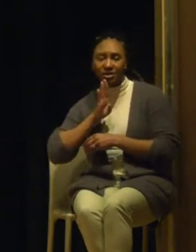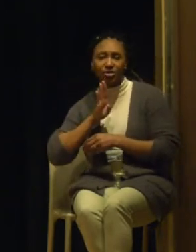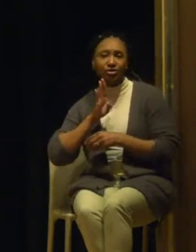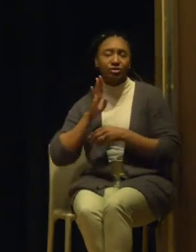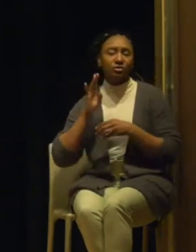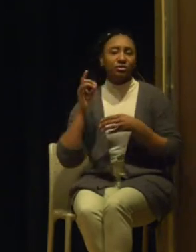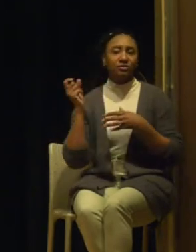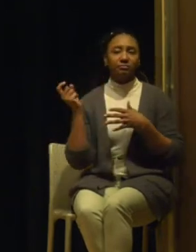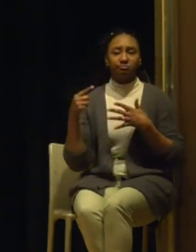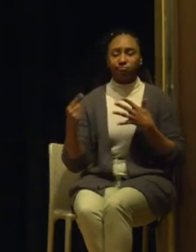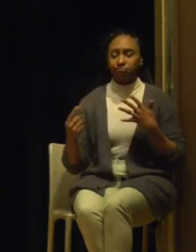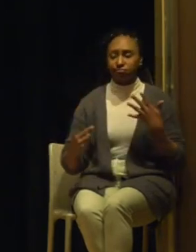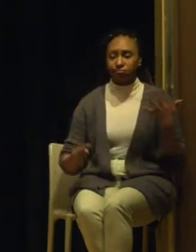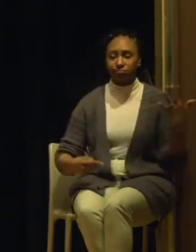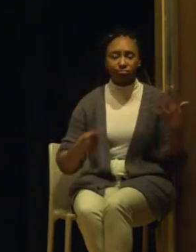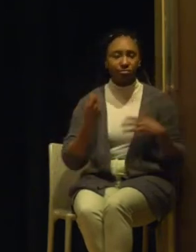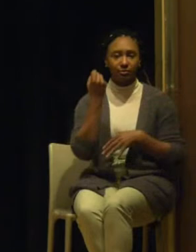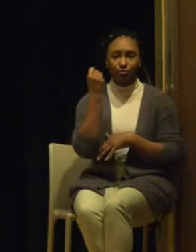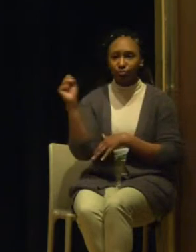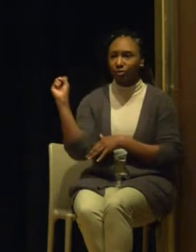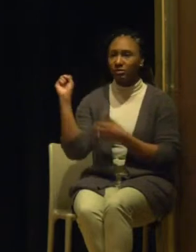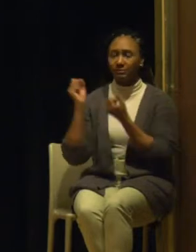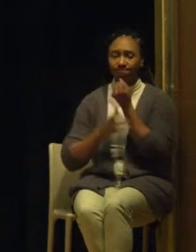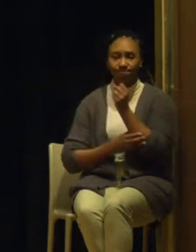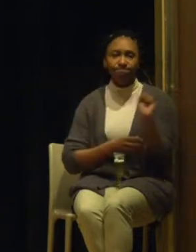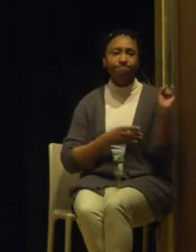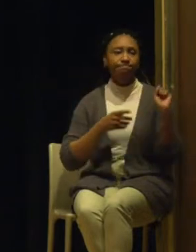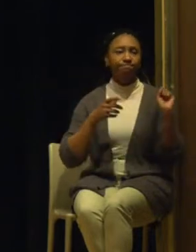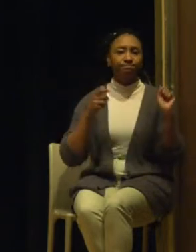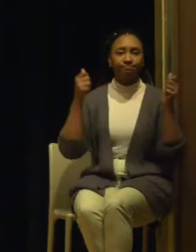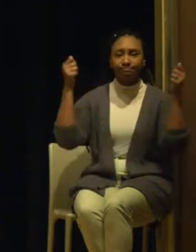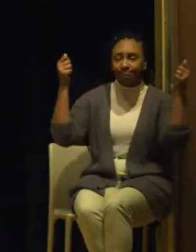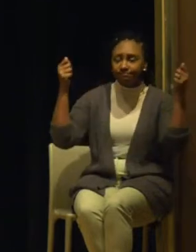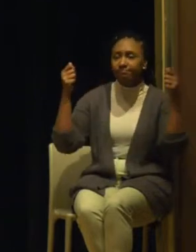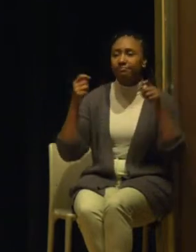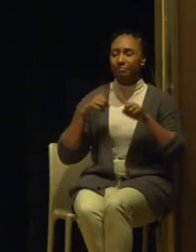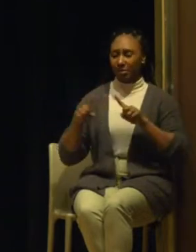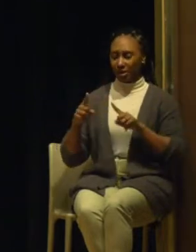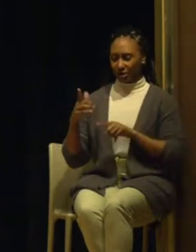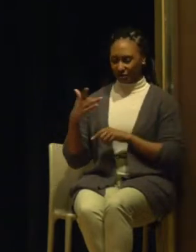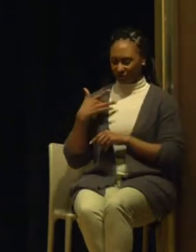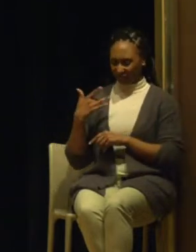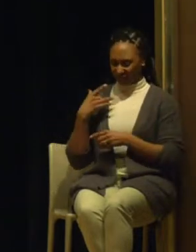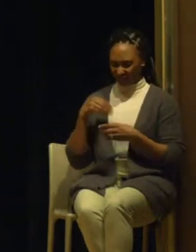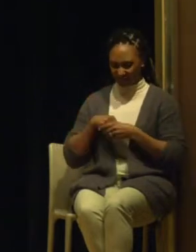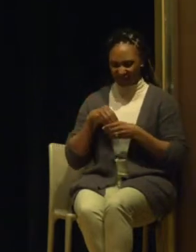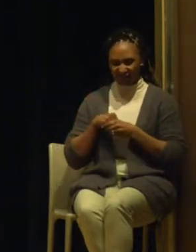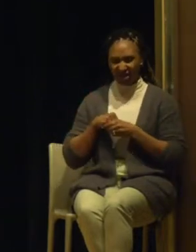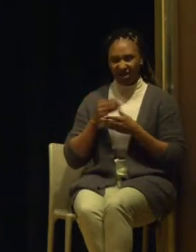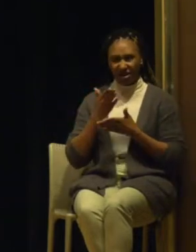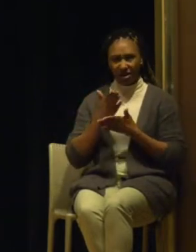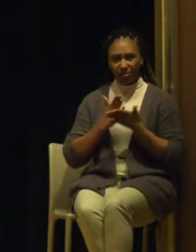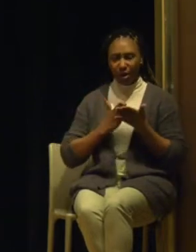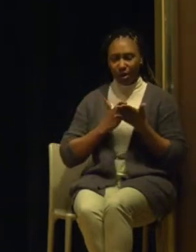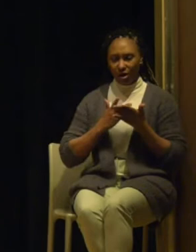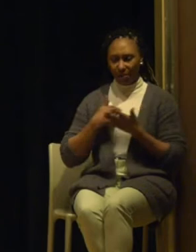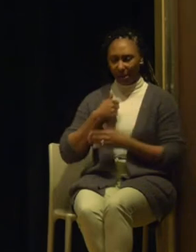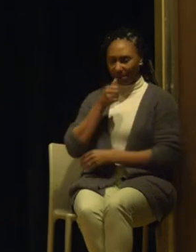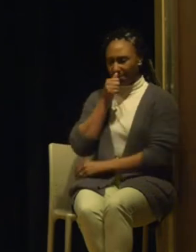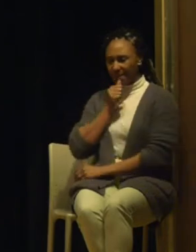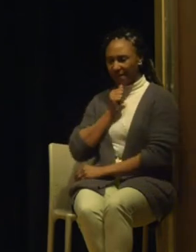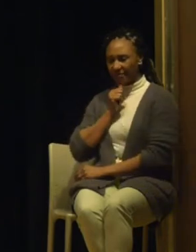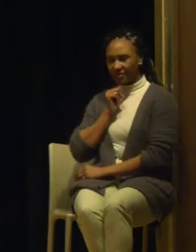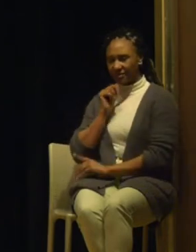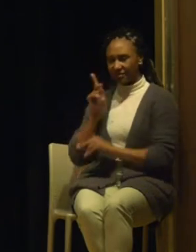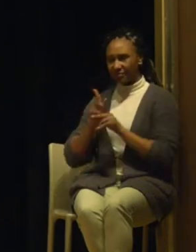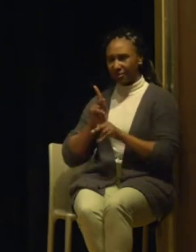people would come back and be unhinged. Right. Yeah. And, you know, you feel like part of your privacy is that people don't know where you